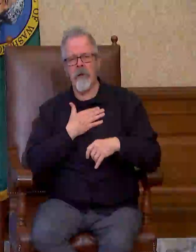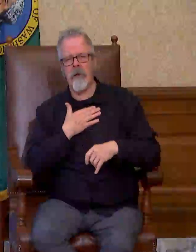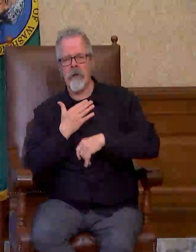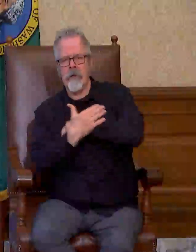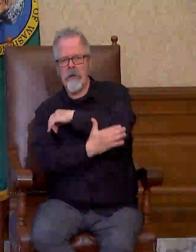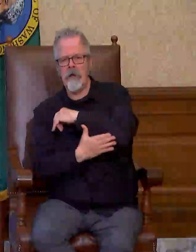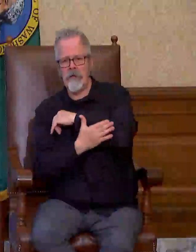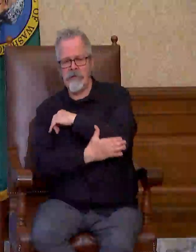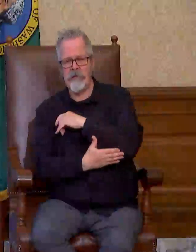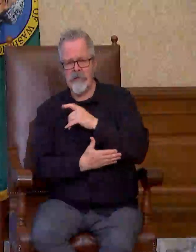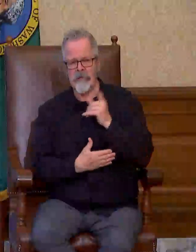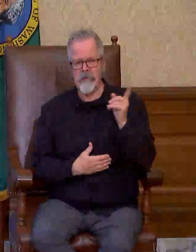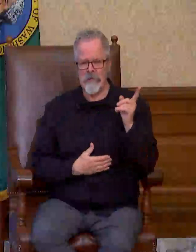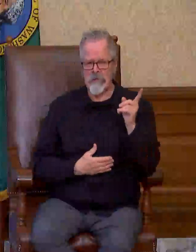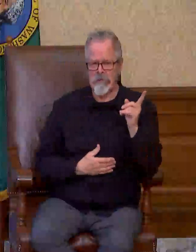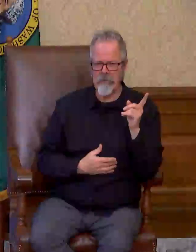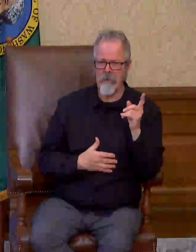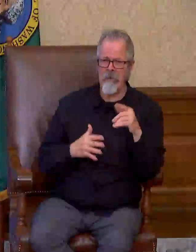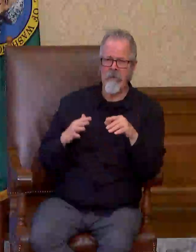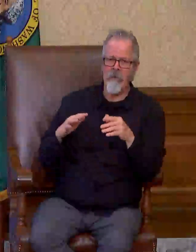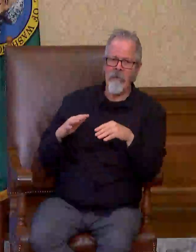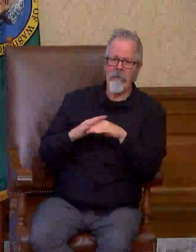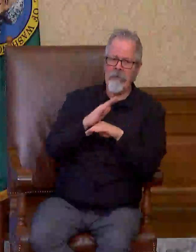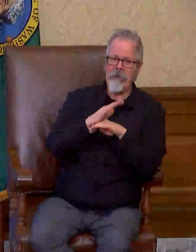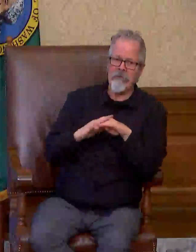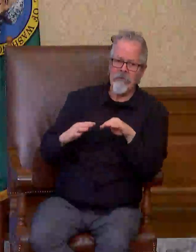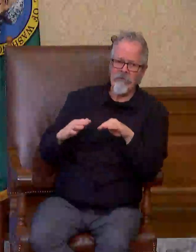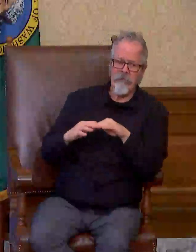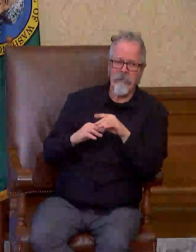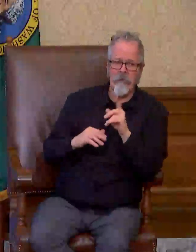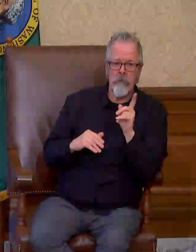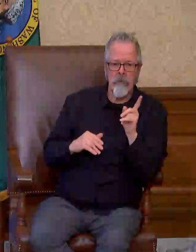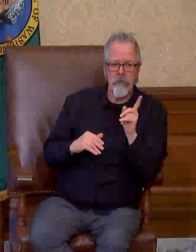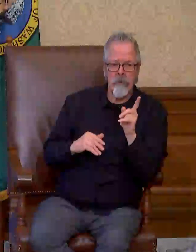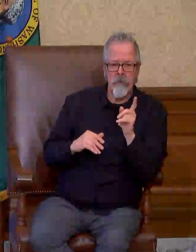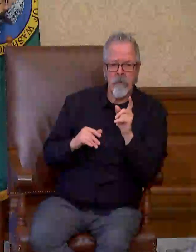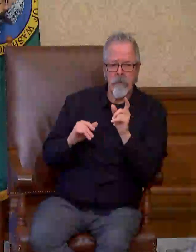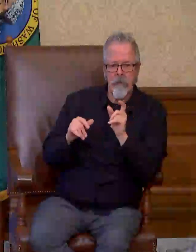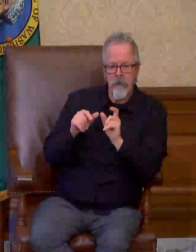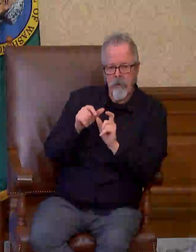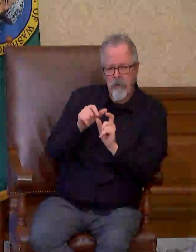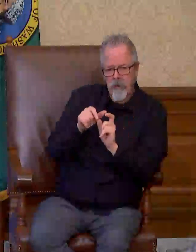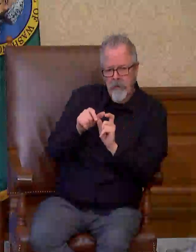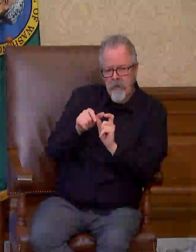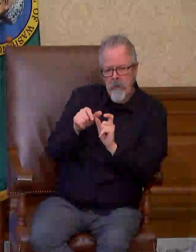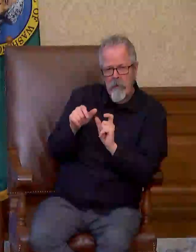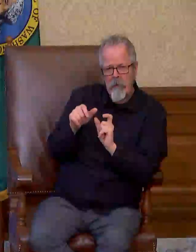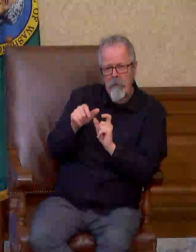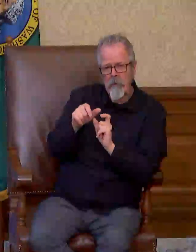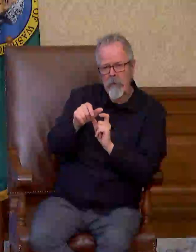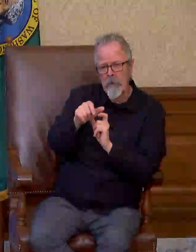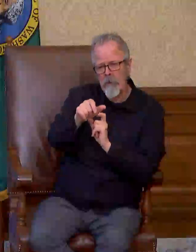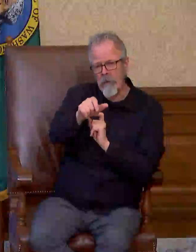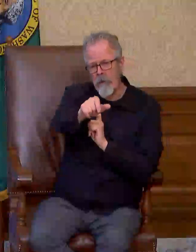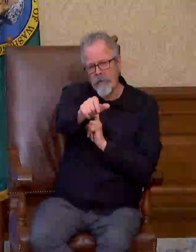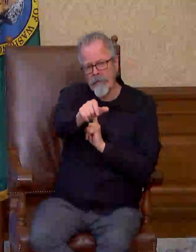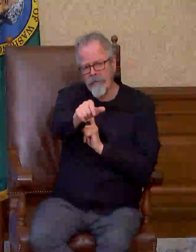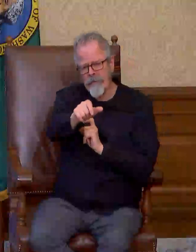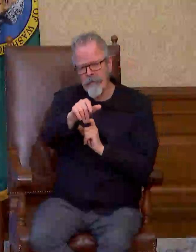approaches are shut down, but people are allowed to walk on the beach. And the reason that distinction is important is that today